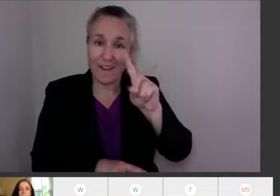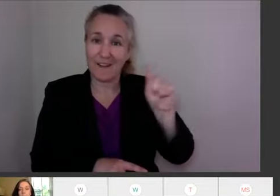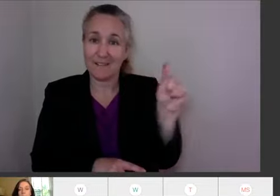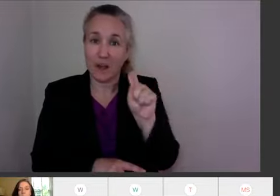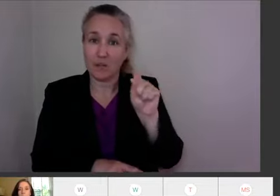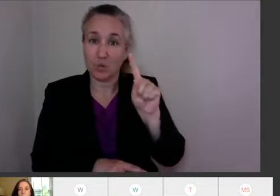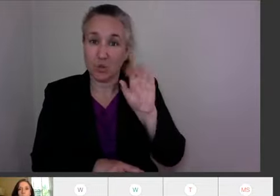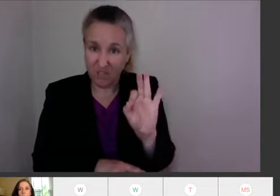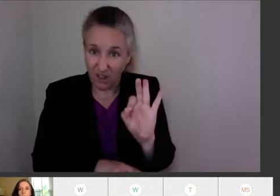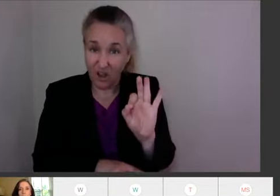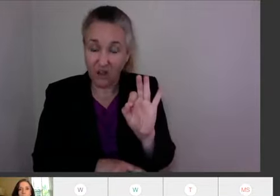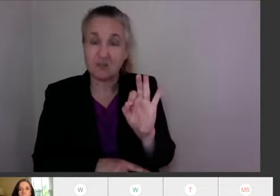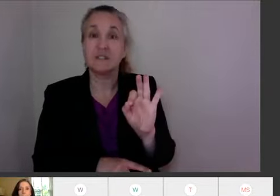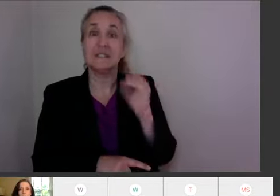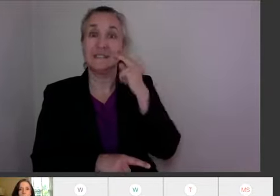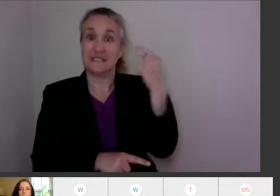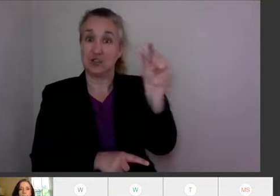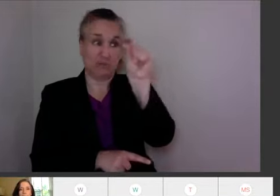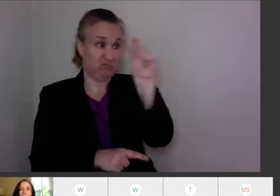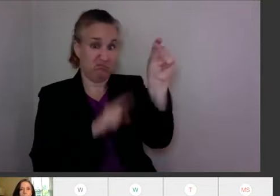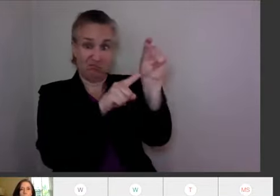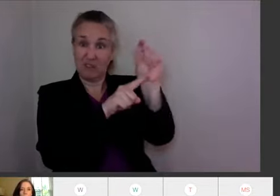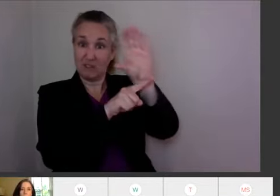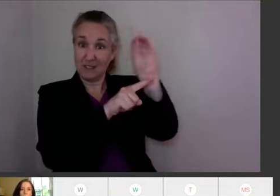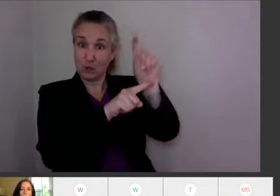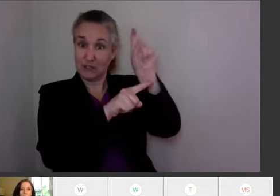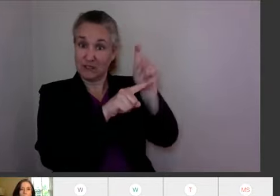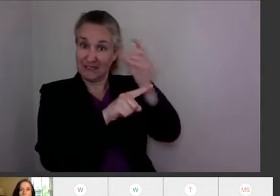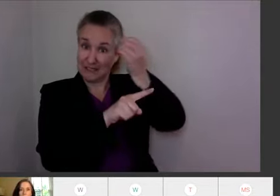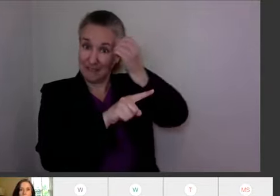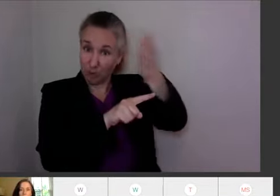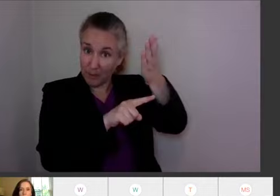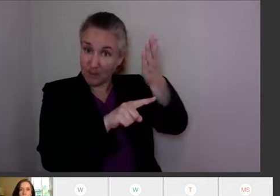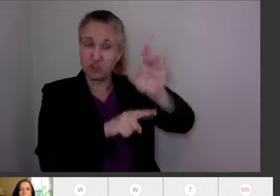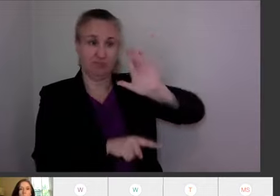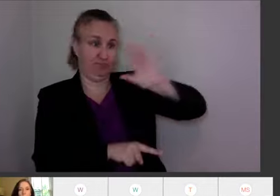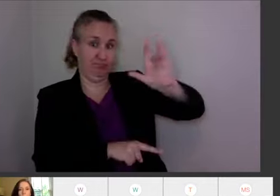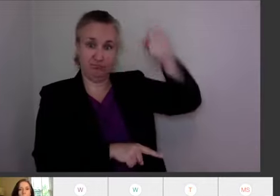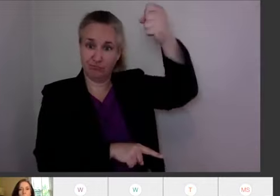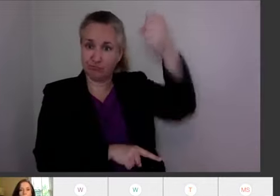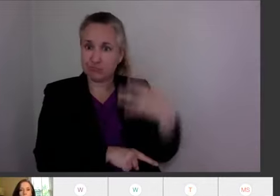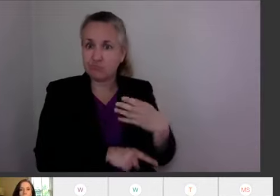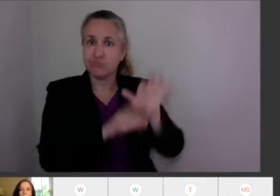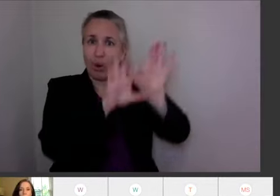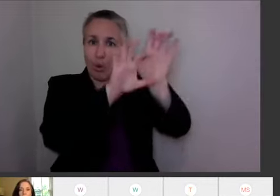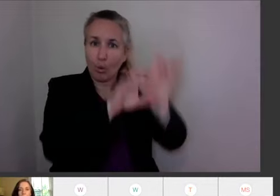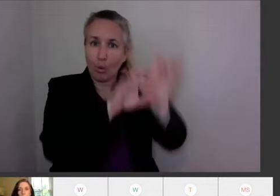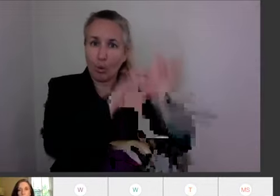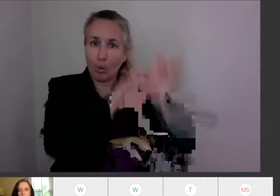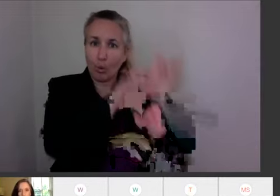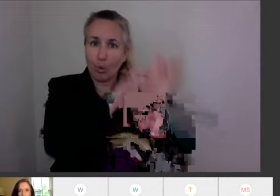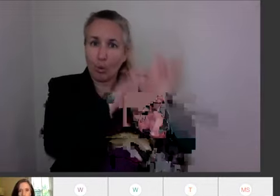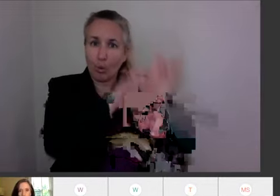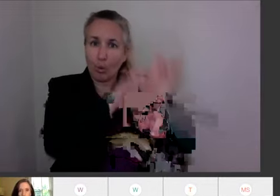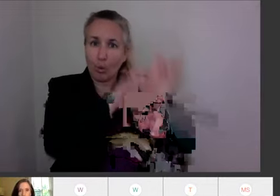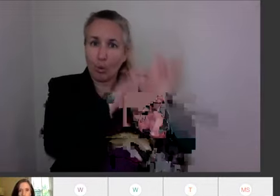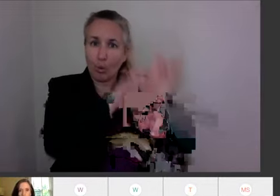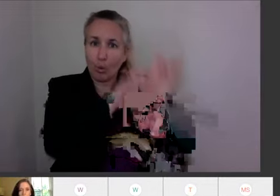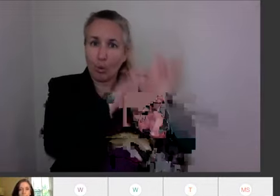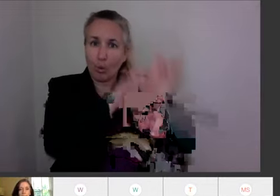montcopa.org/COVID-19 and click under the green county testing information button. Or also at 8 a.m., you can